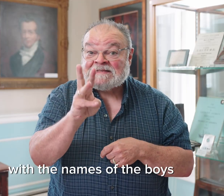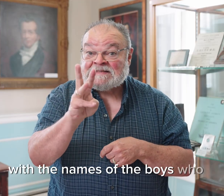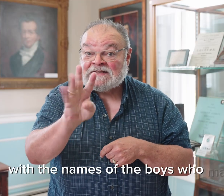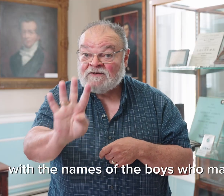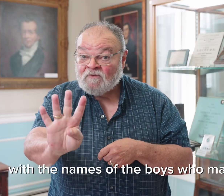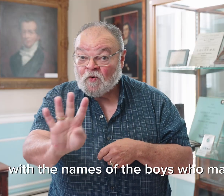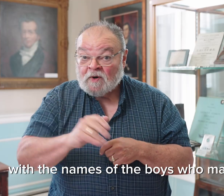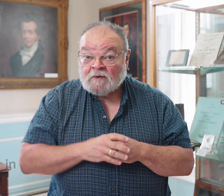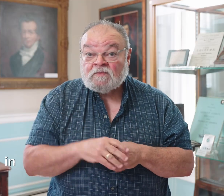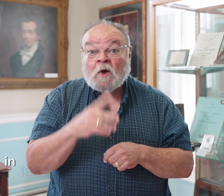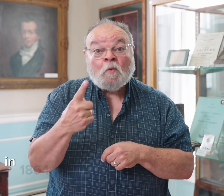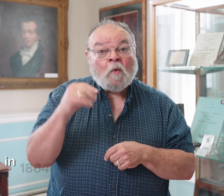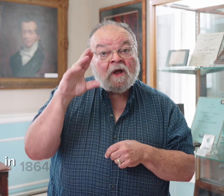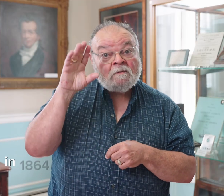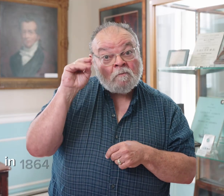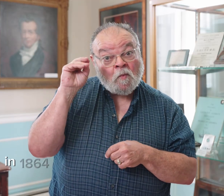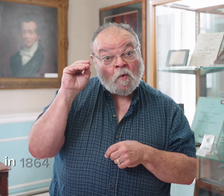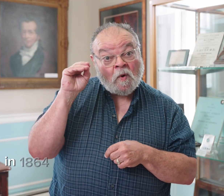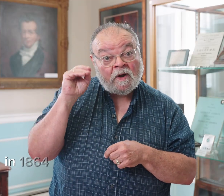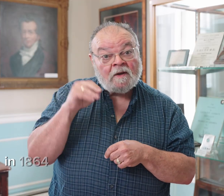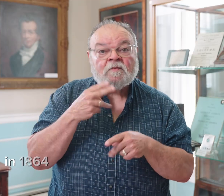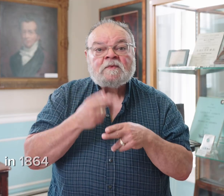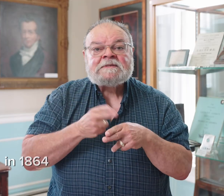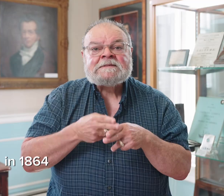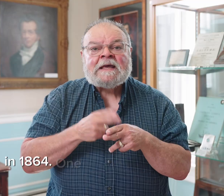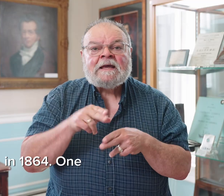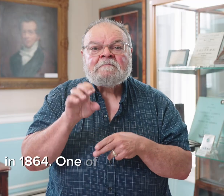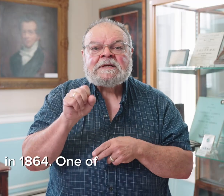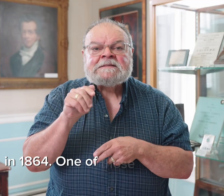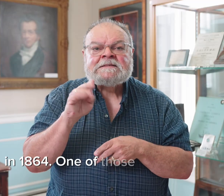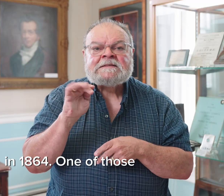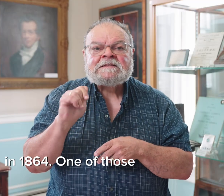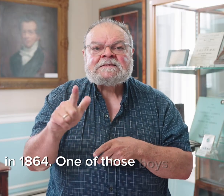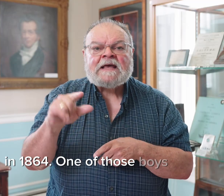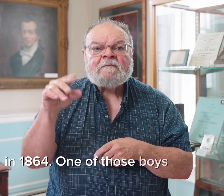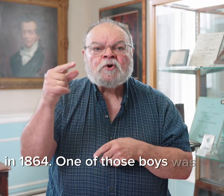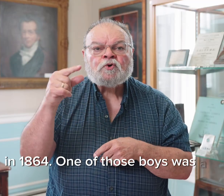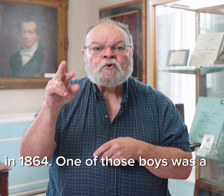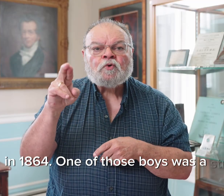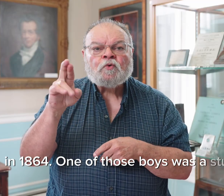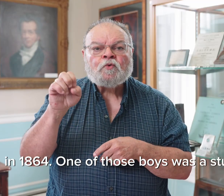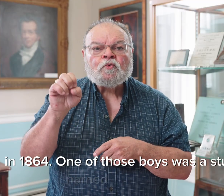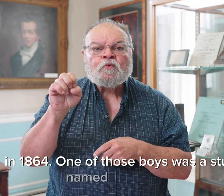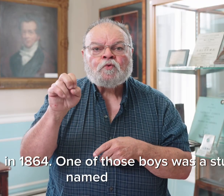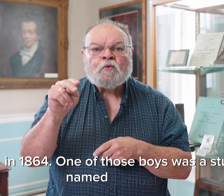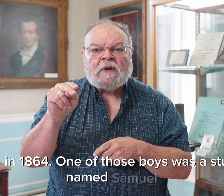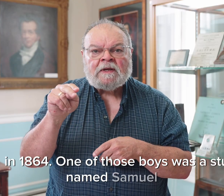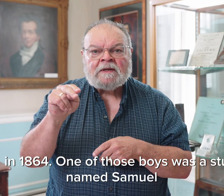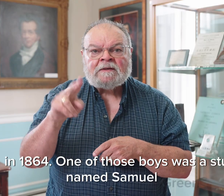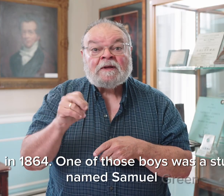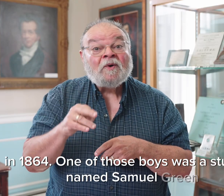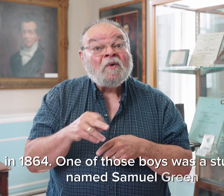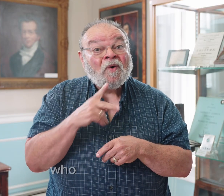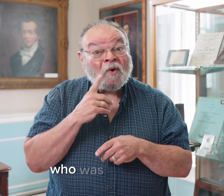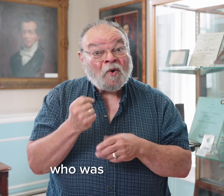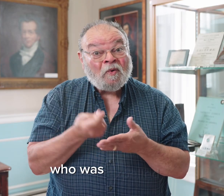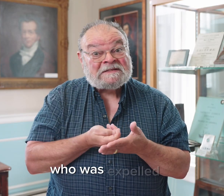made it in 1864. One of those boys was a student named Samuel Green, who was expelled